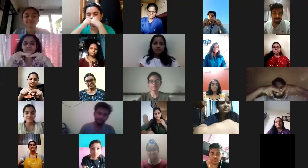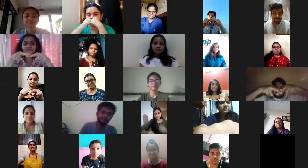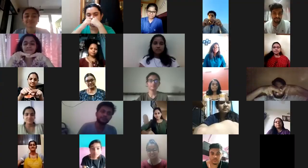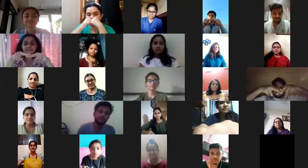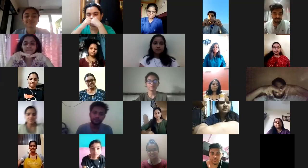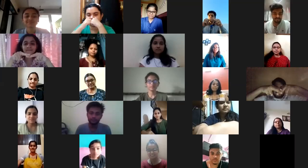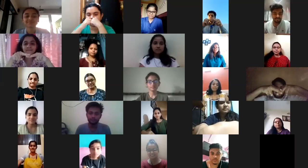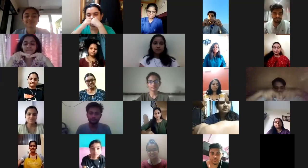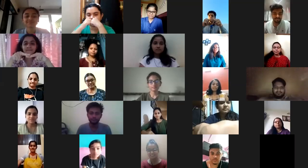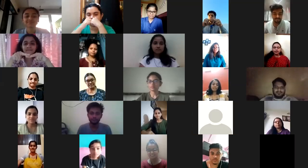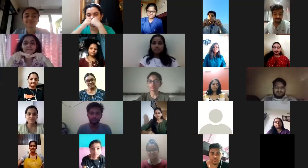G. Did we discuss G already?